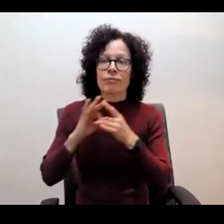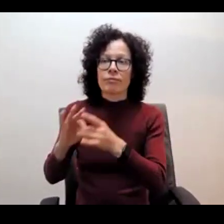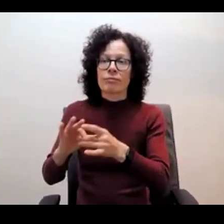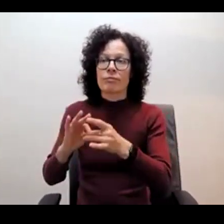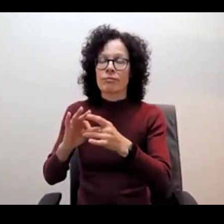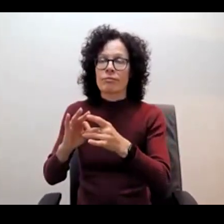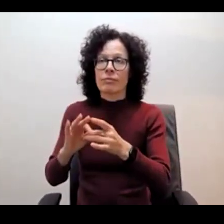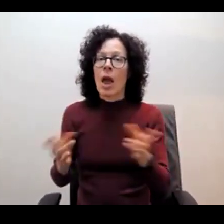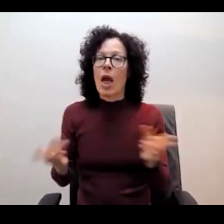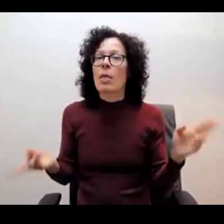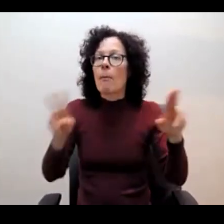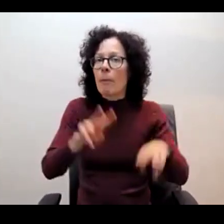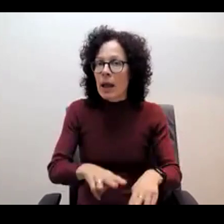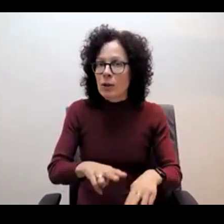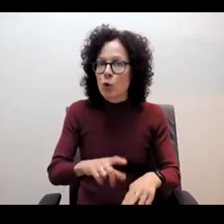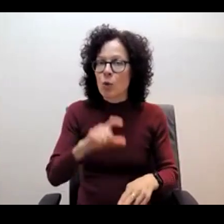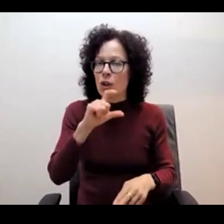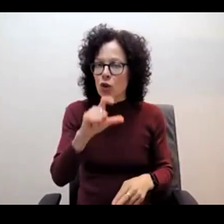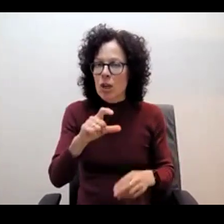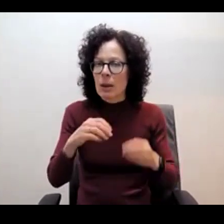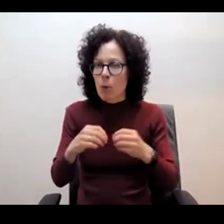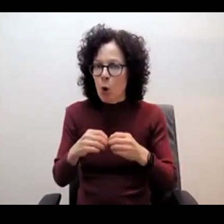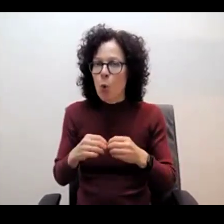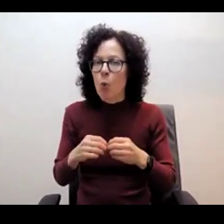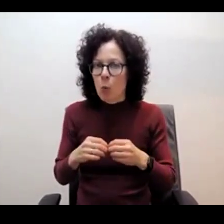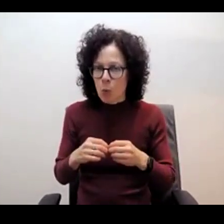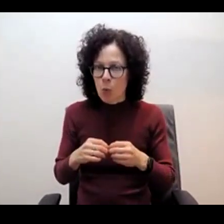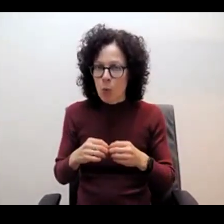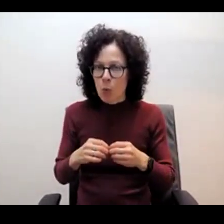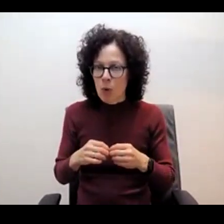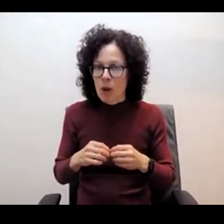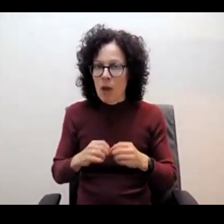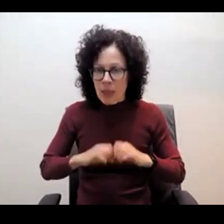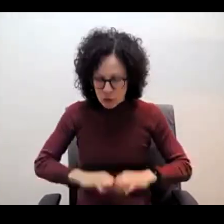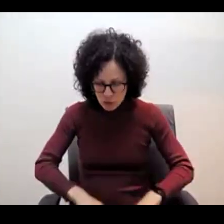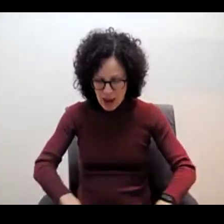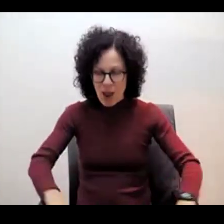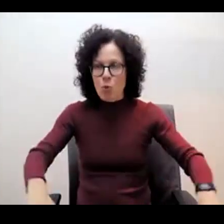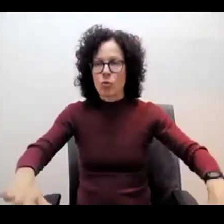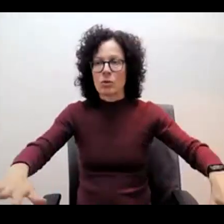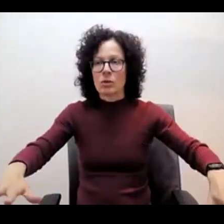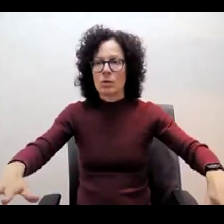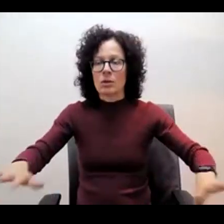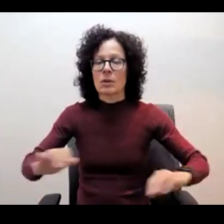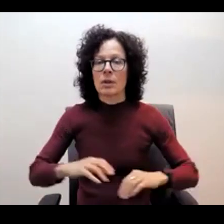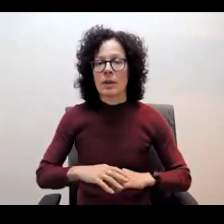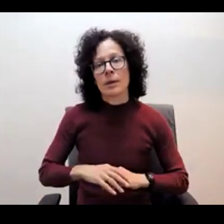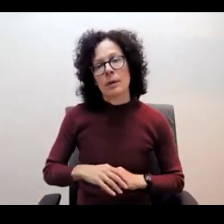Back into that chi ball, as we say. And to the ground.